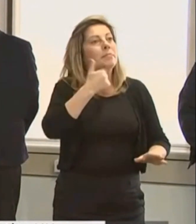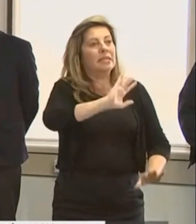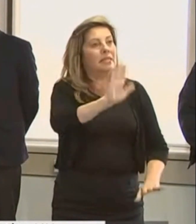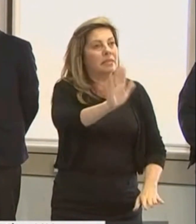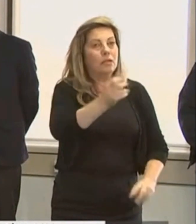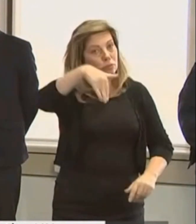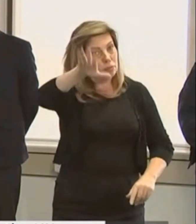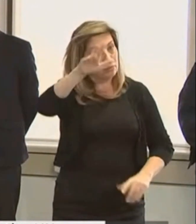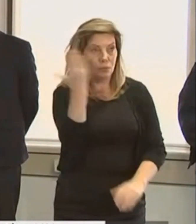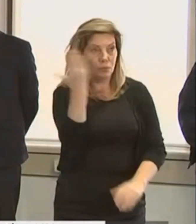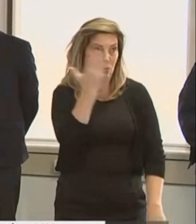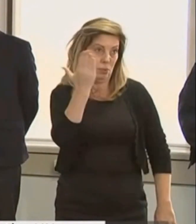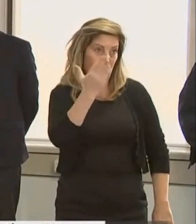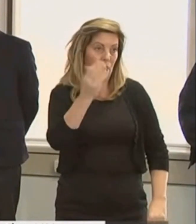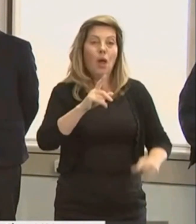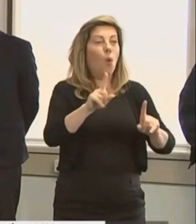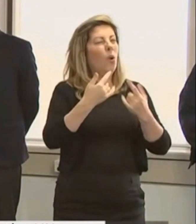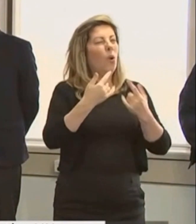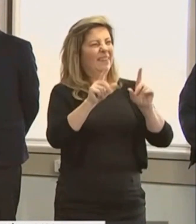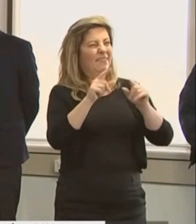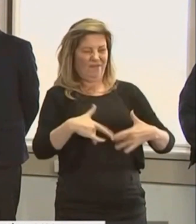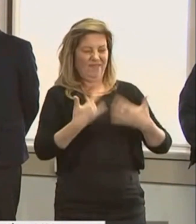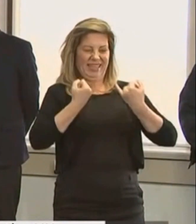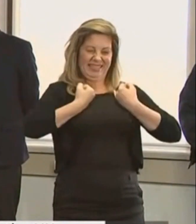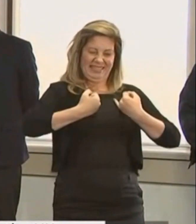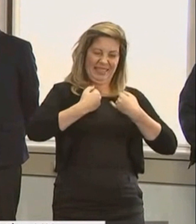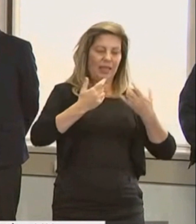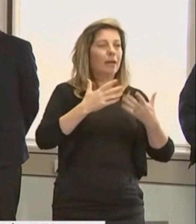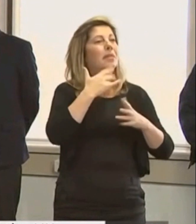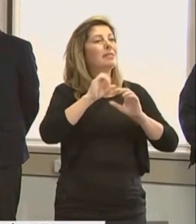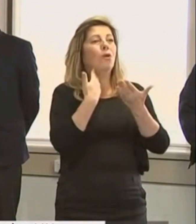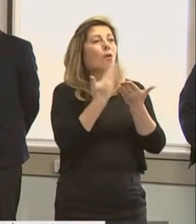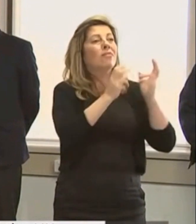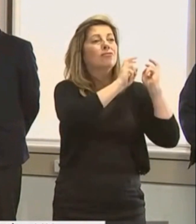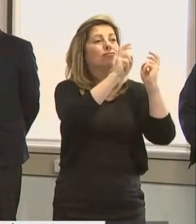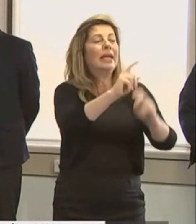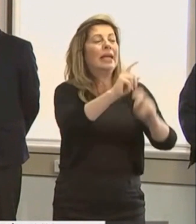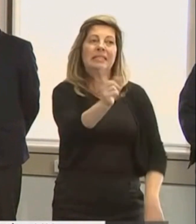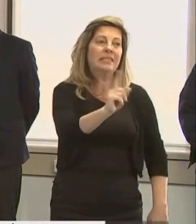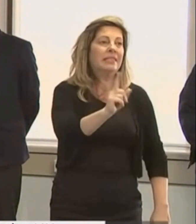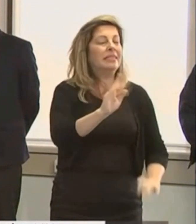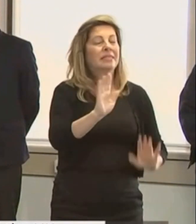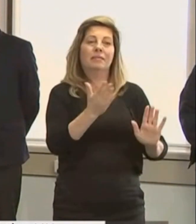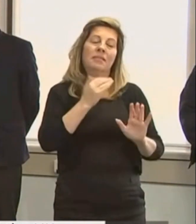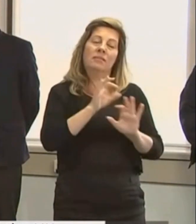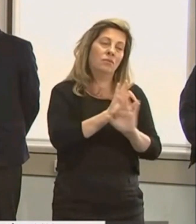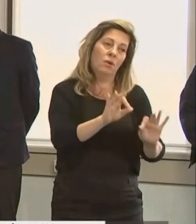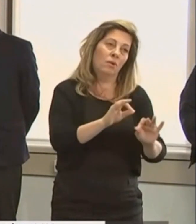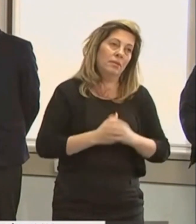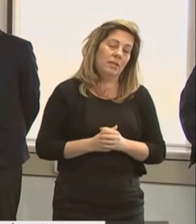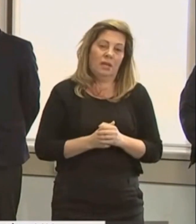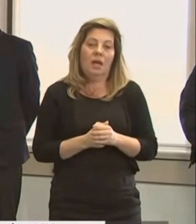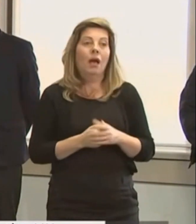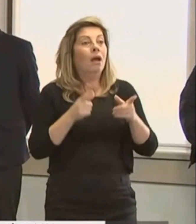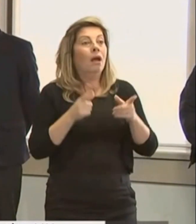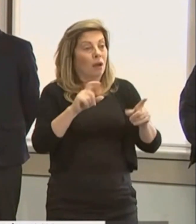commuter, including school kids, if your kid's got a runny nose, don't put them anywhere near a transport service or a school. Go and get tested.